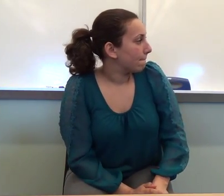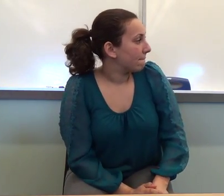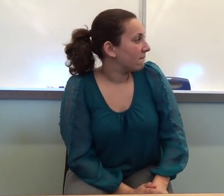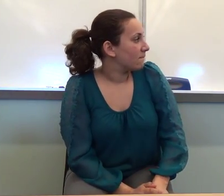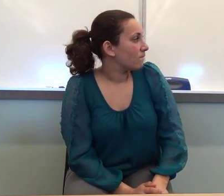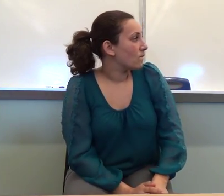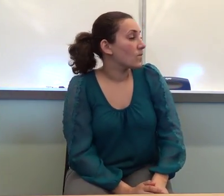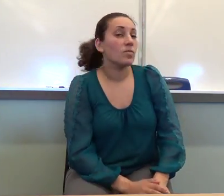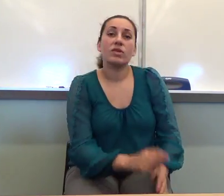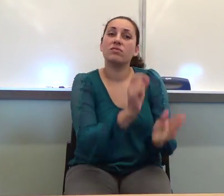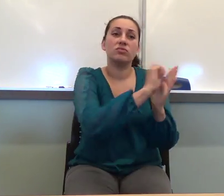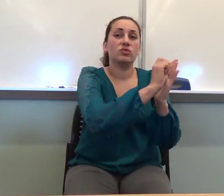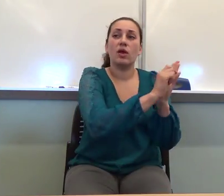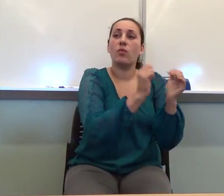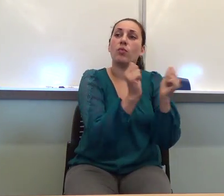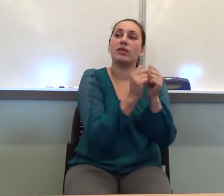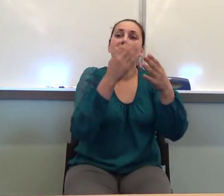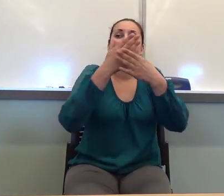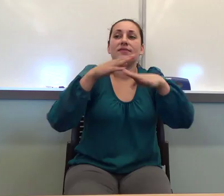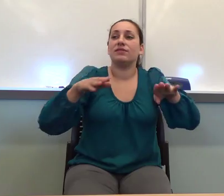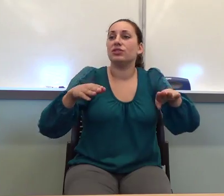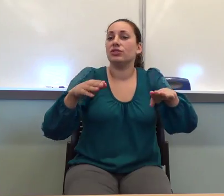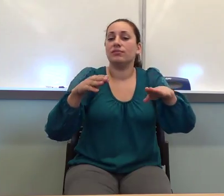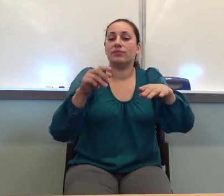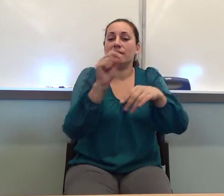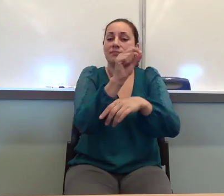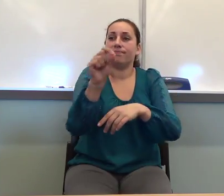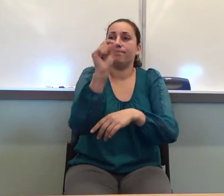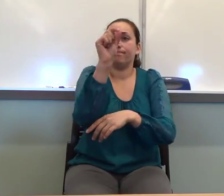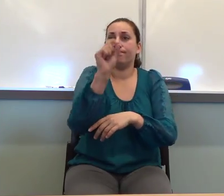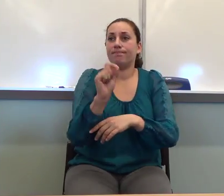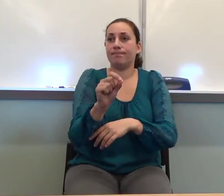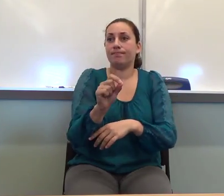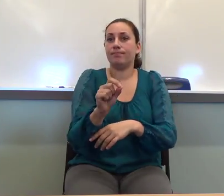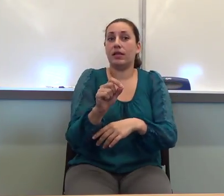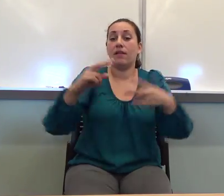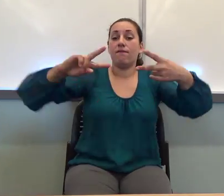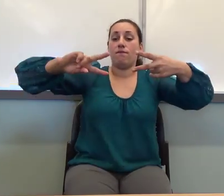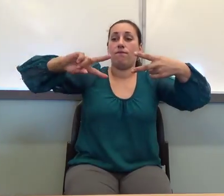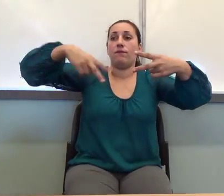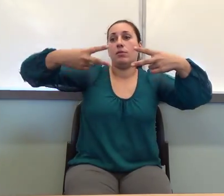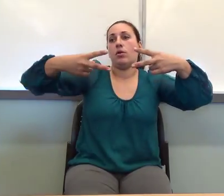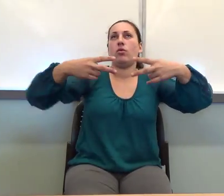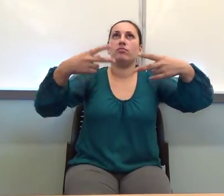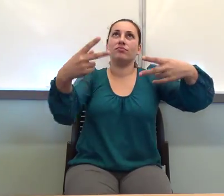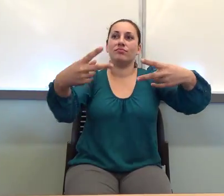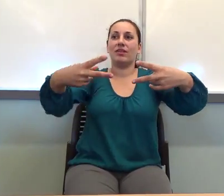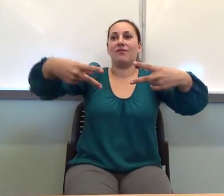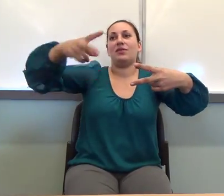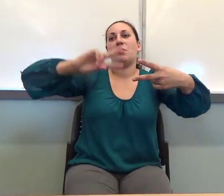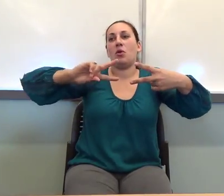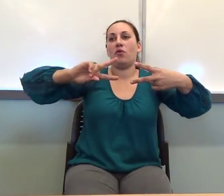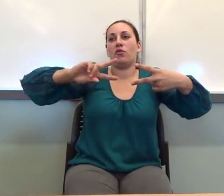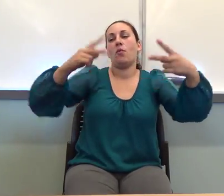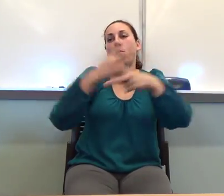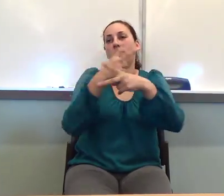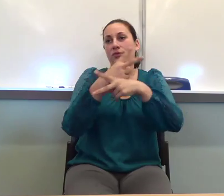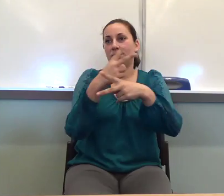Just write it out with a division sign. And then flip it over and multiply. So this would be 84/5 times, flip